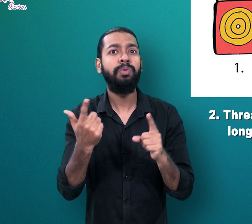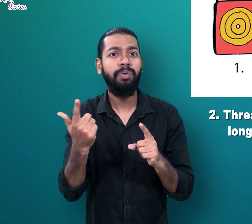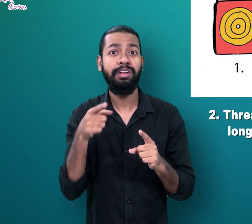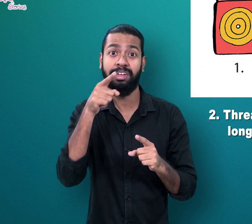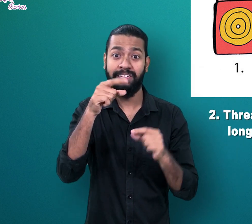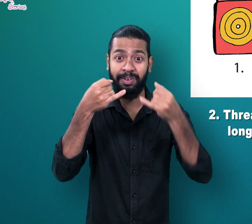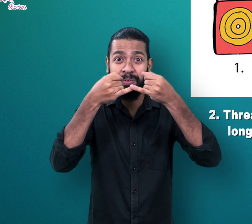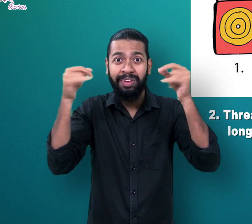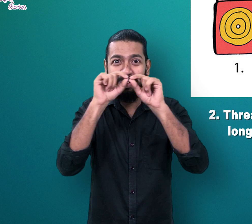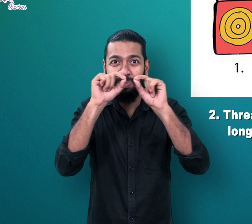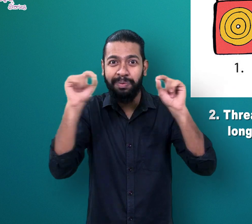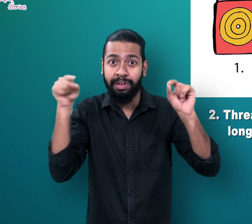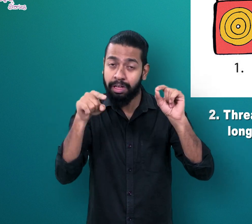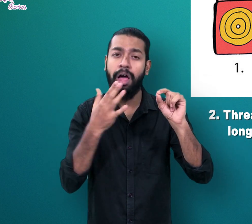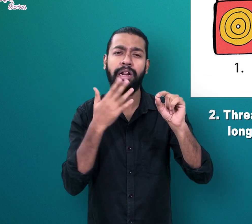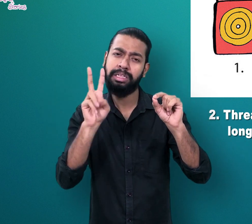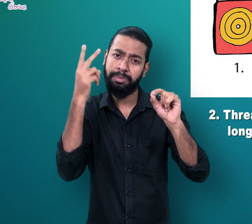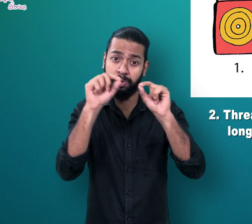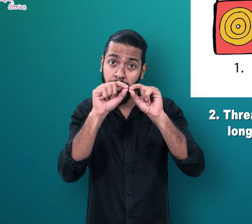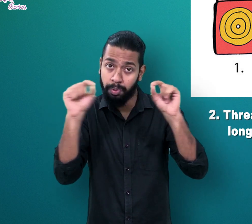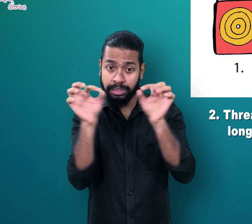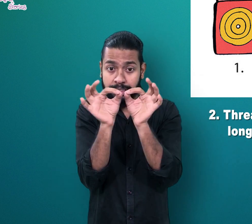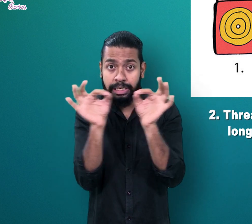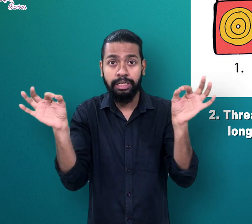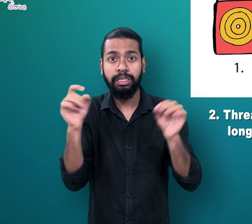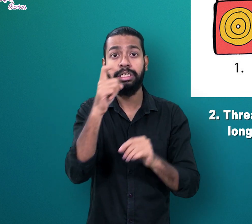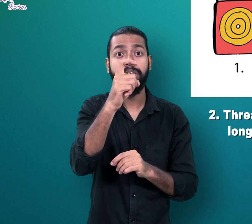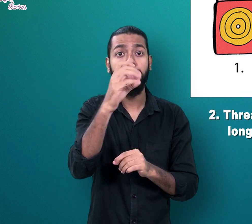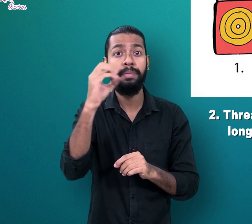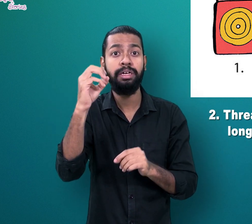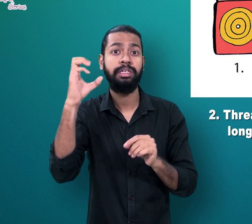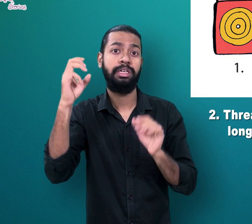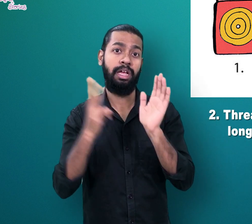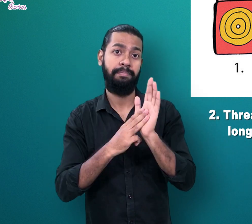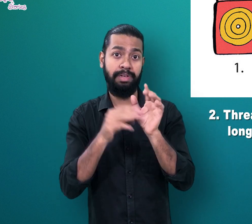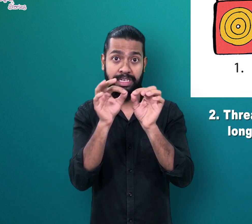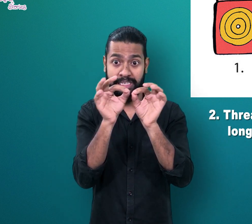Thread a length of wool about 70 centimeters long diagonally through the box.